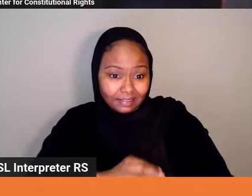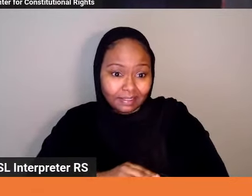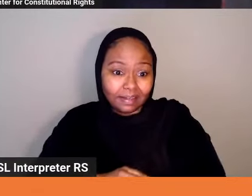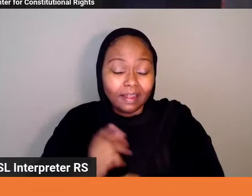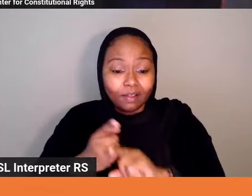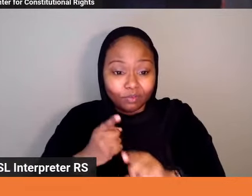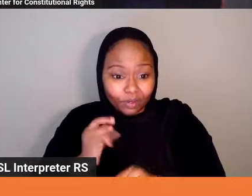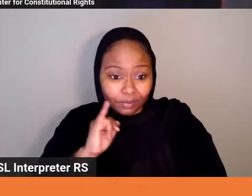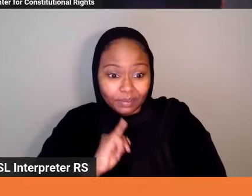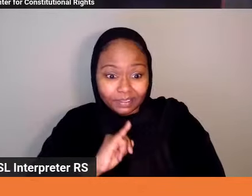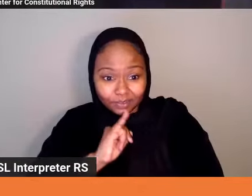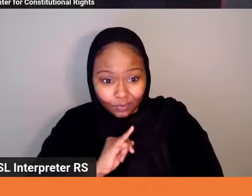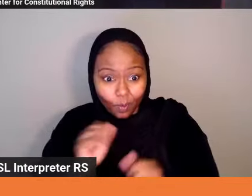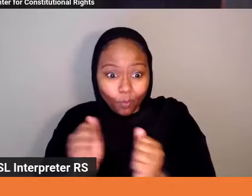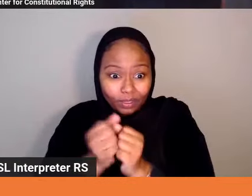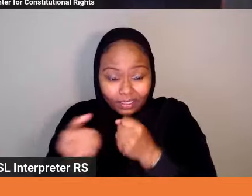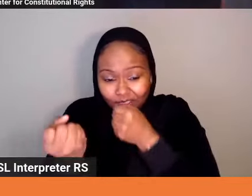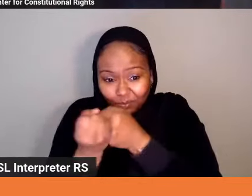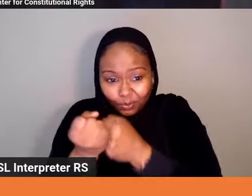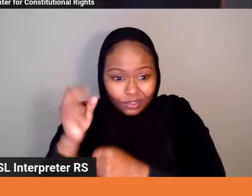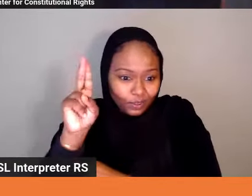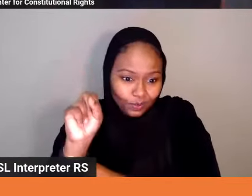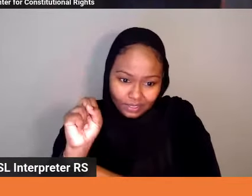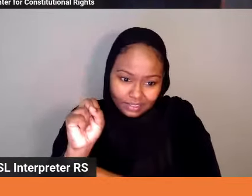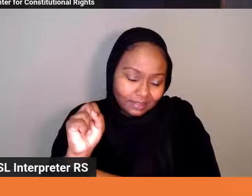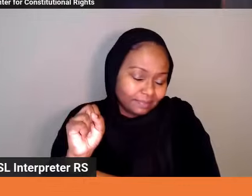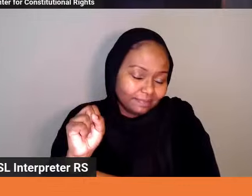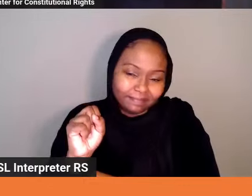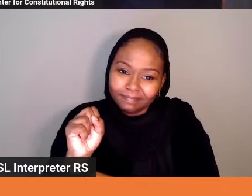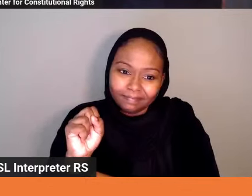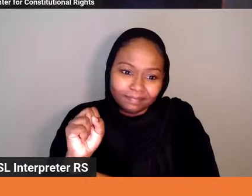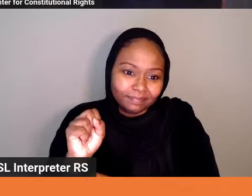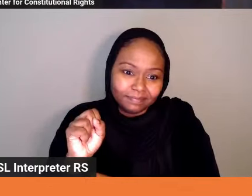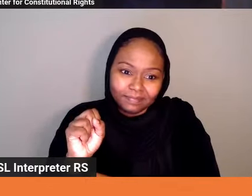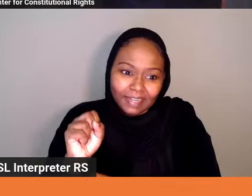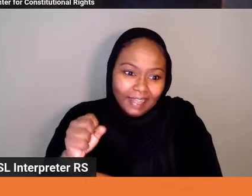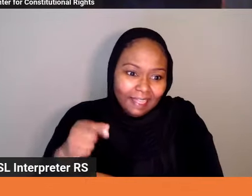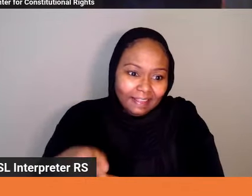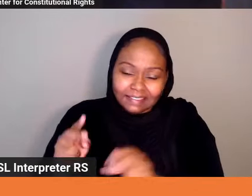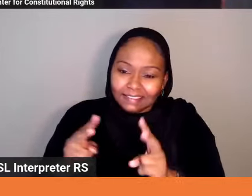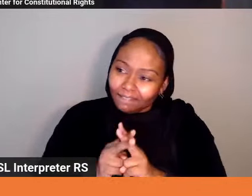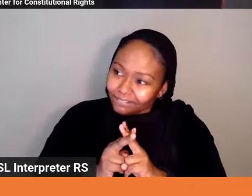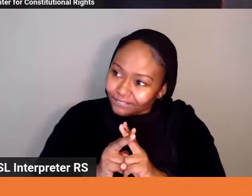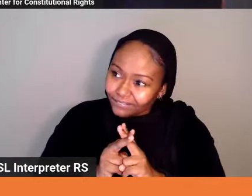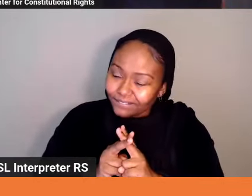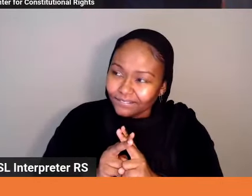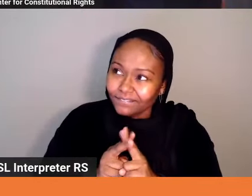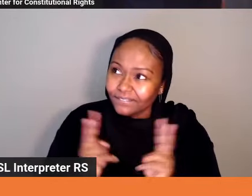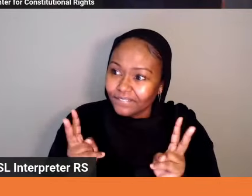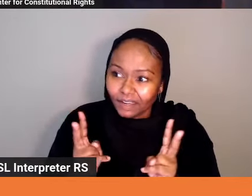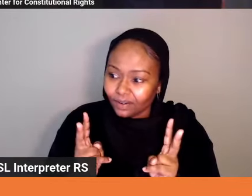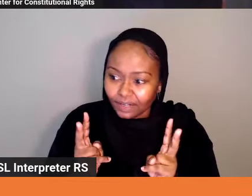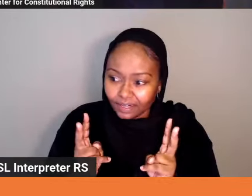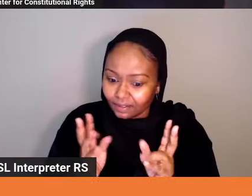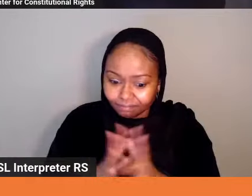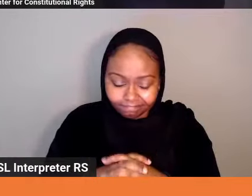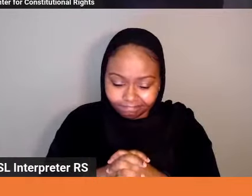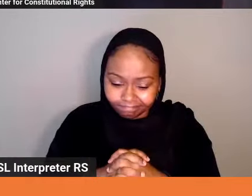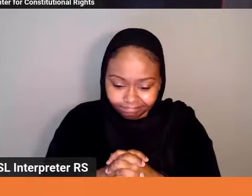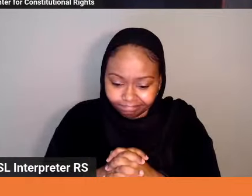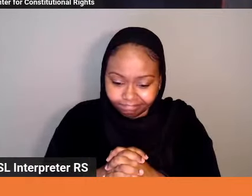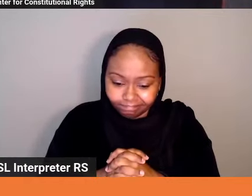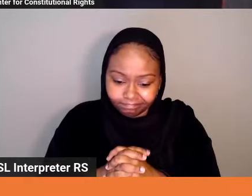Israel with the support of the United States. So this is a very stark and somber